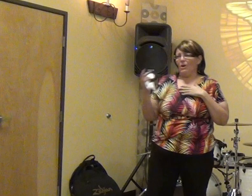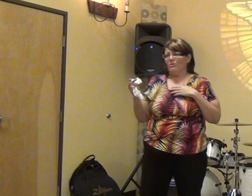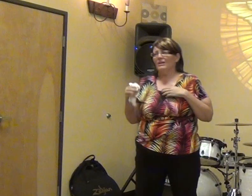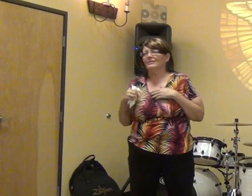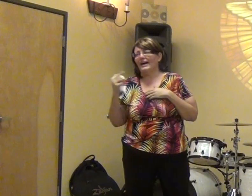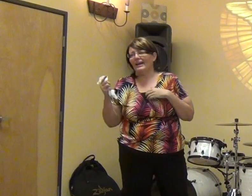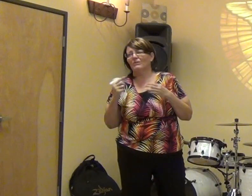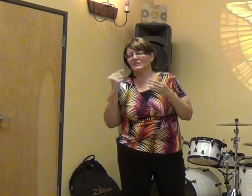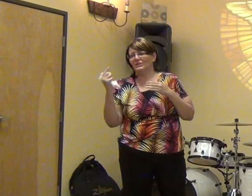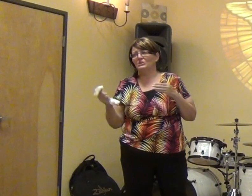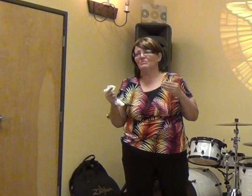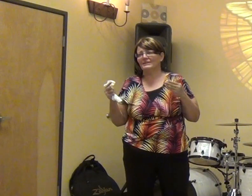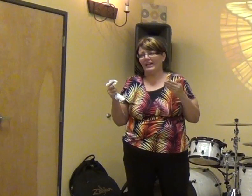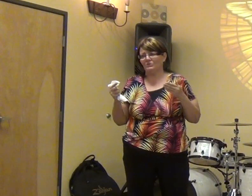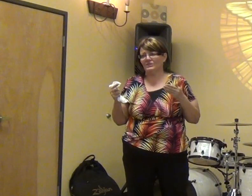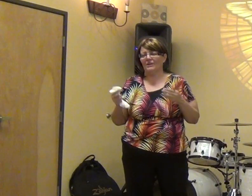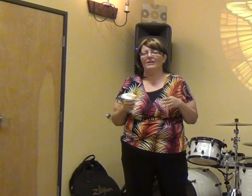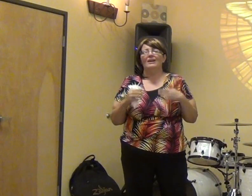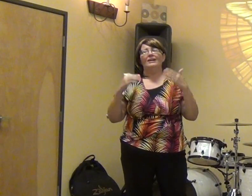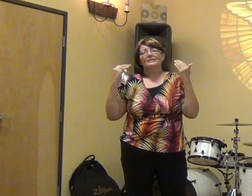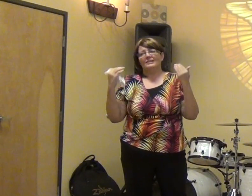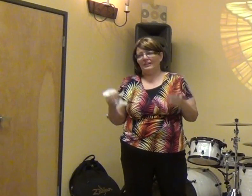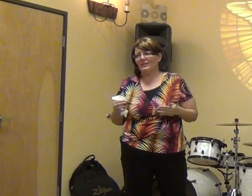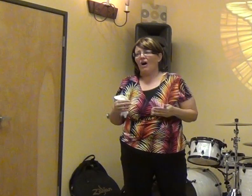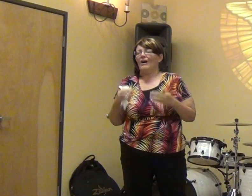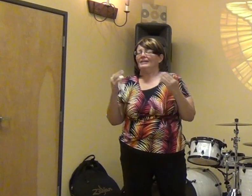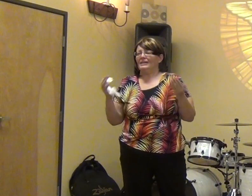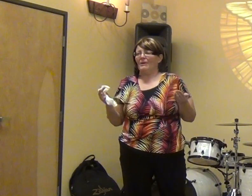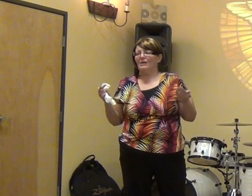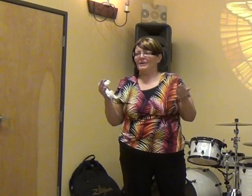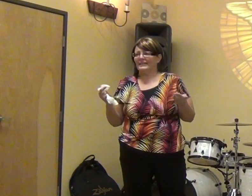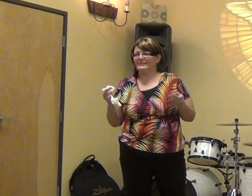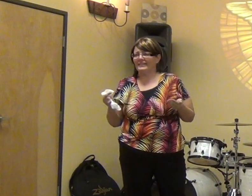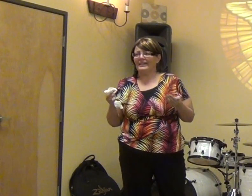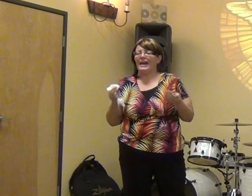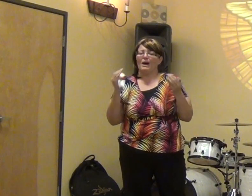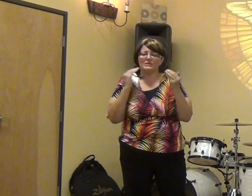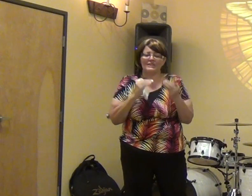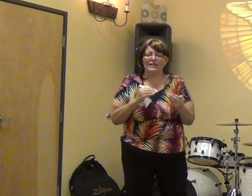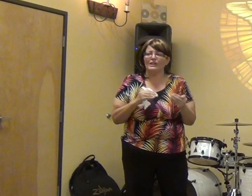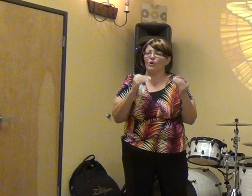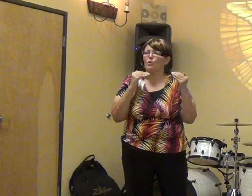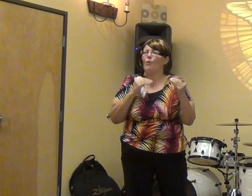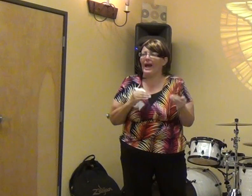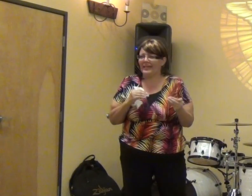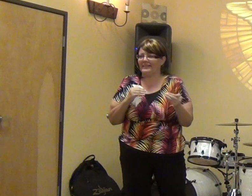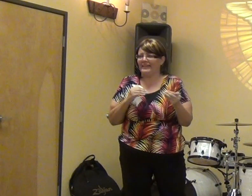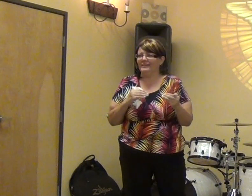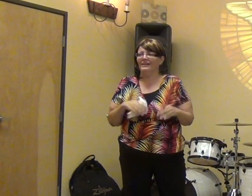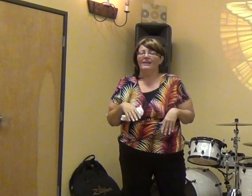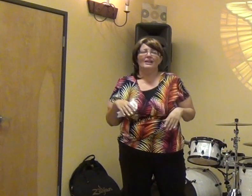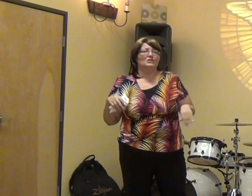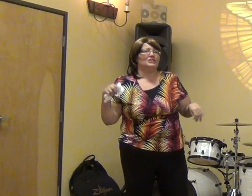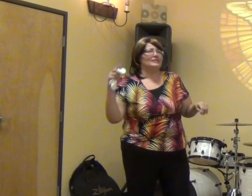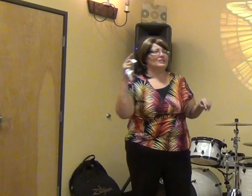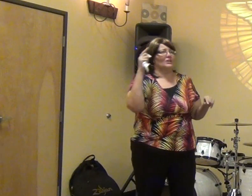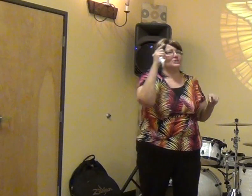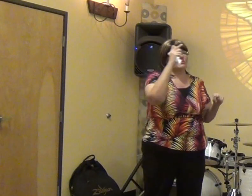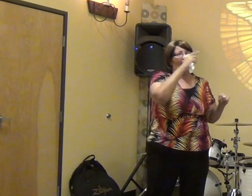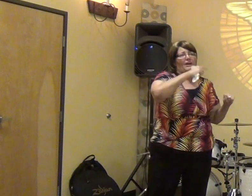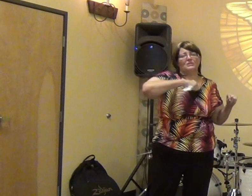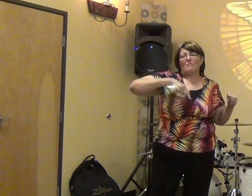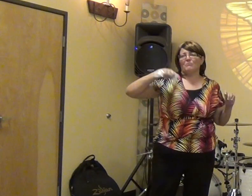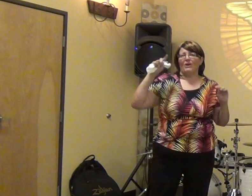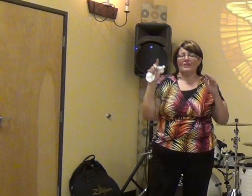let her know that I was going to use my tax return to get a car to get around Pasadena. And I was telling her quietly. She